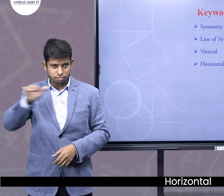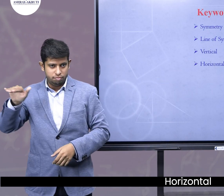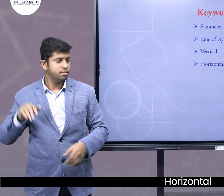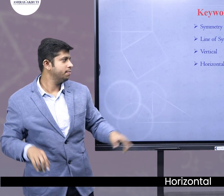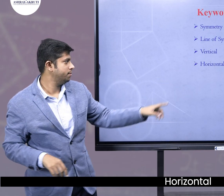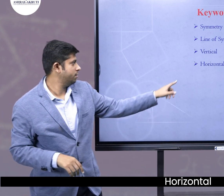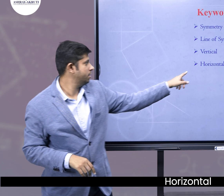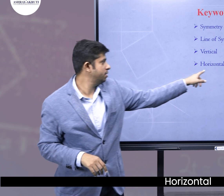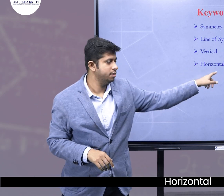horizontal,